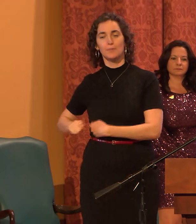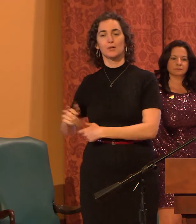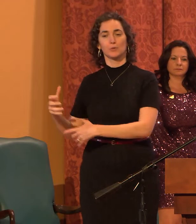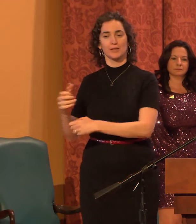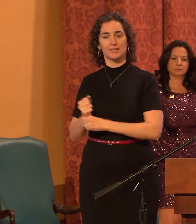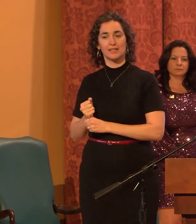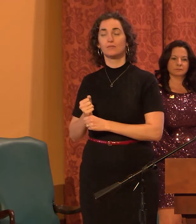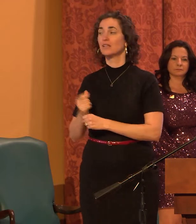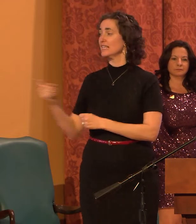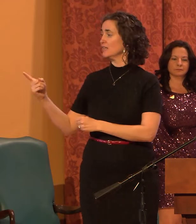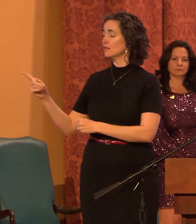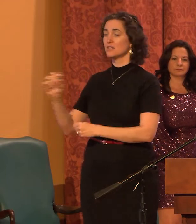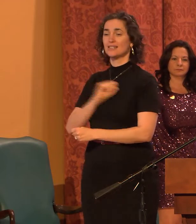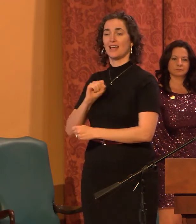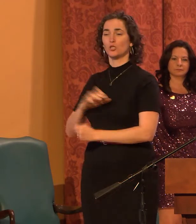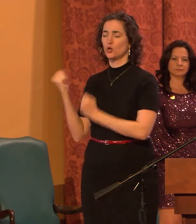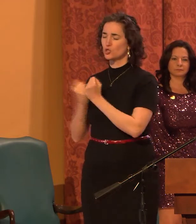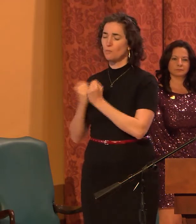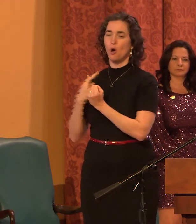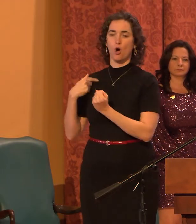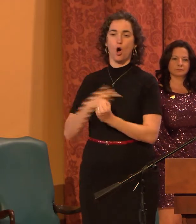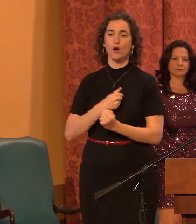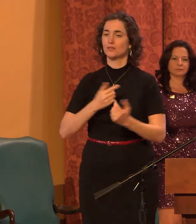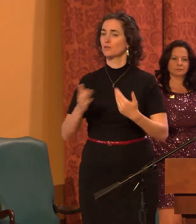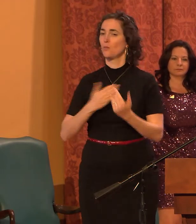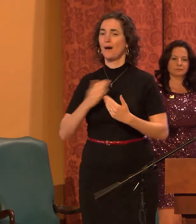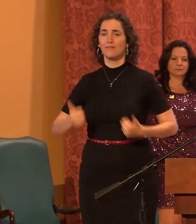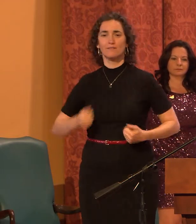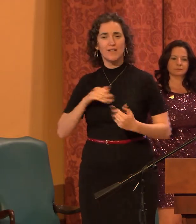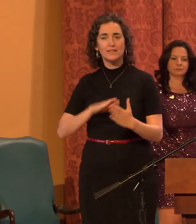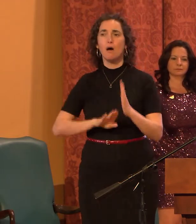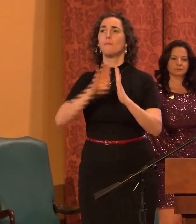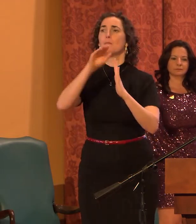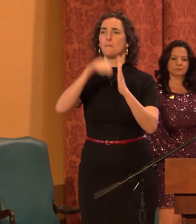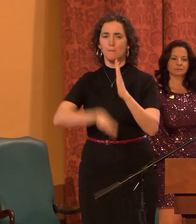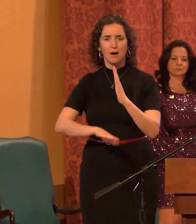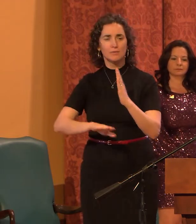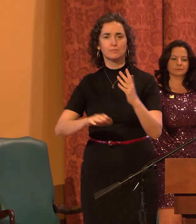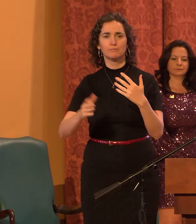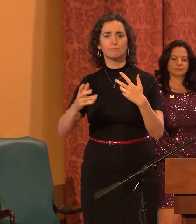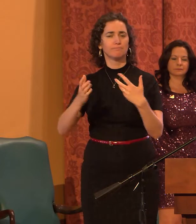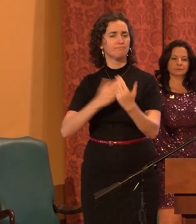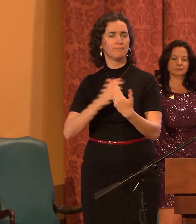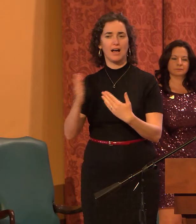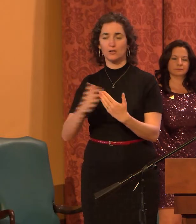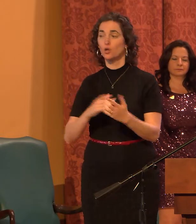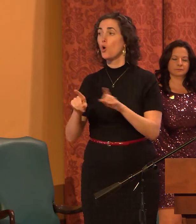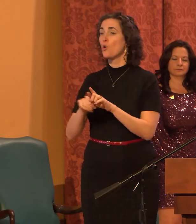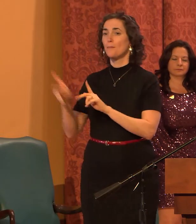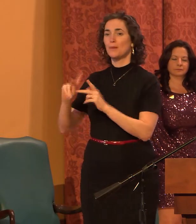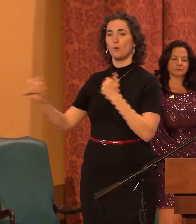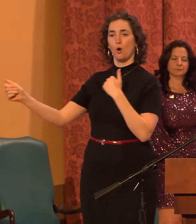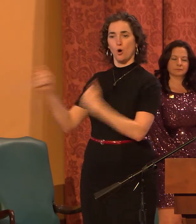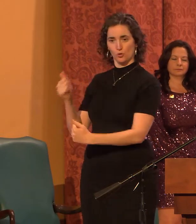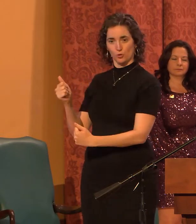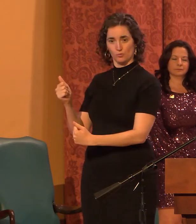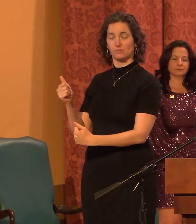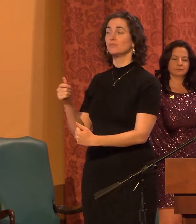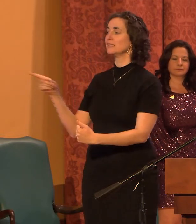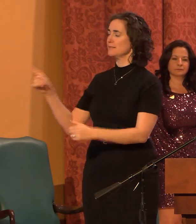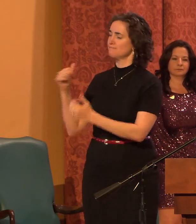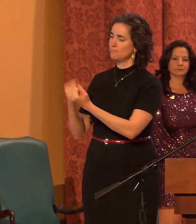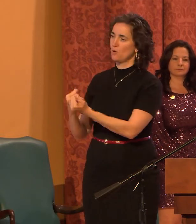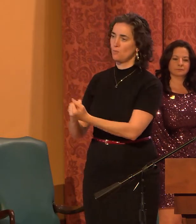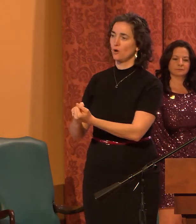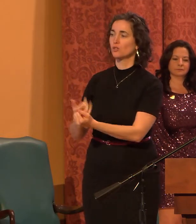ups, downs, highs, and lows, but also many of his constituents. We love